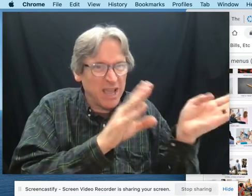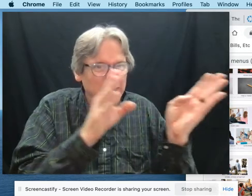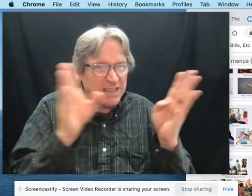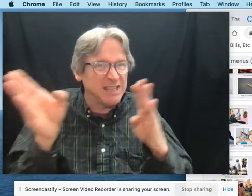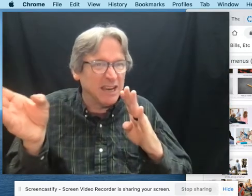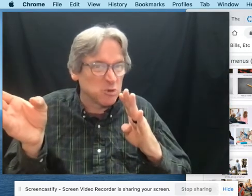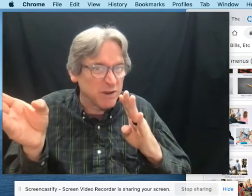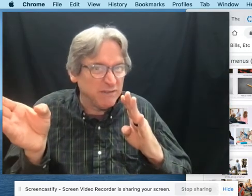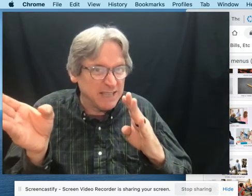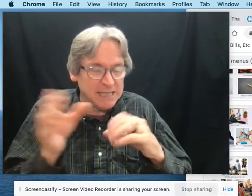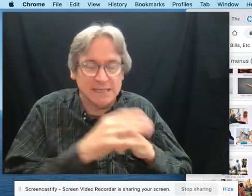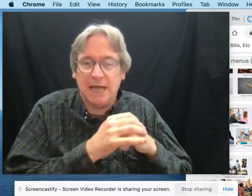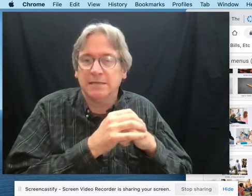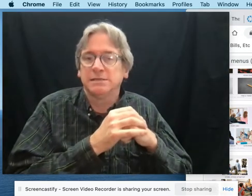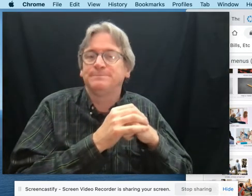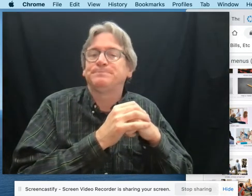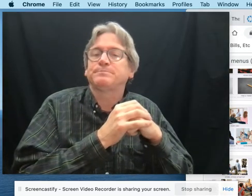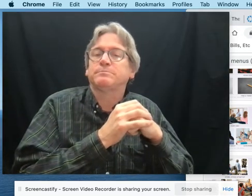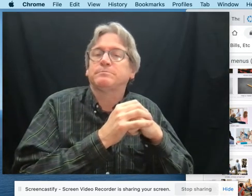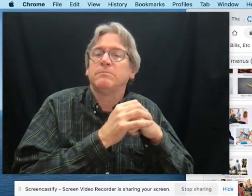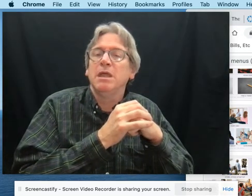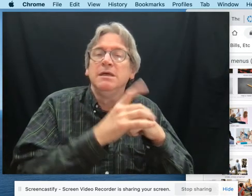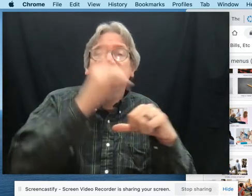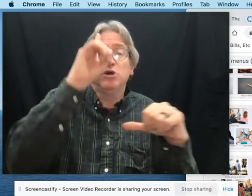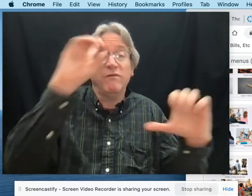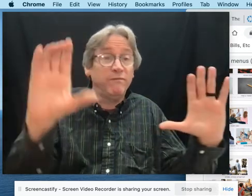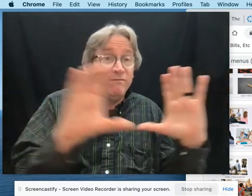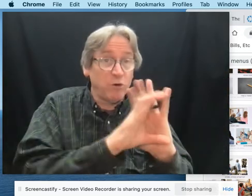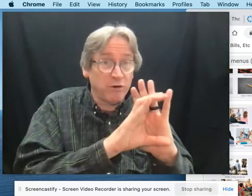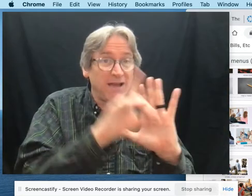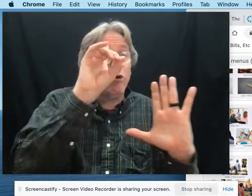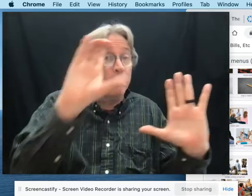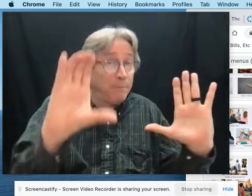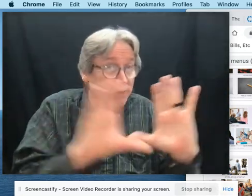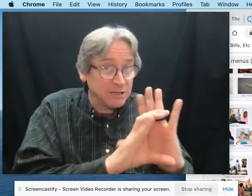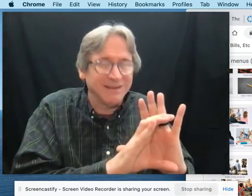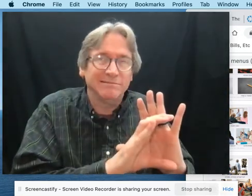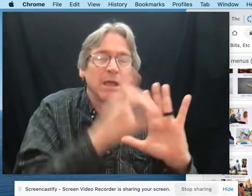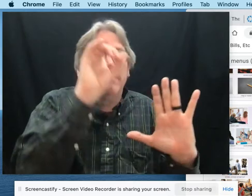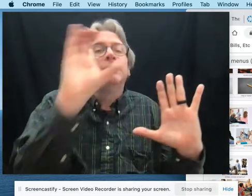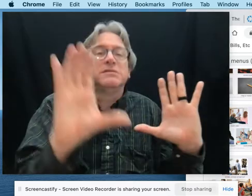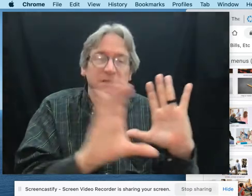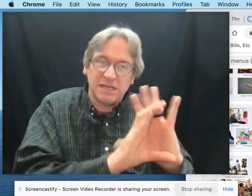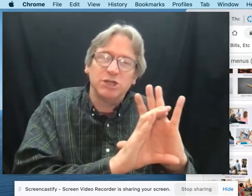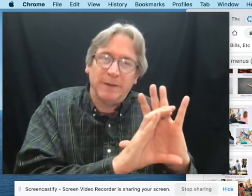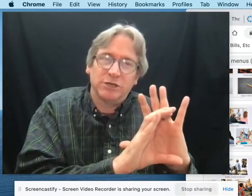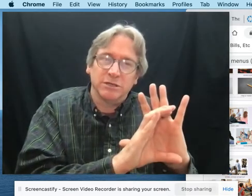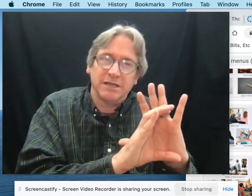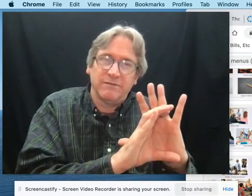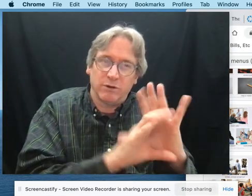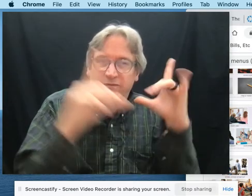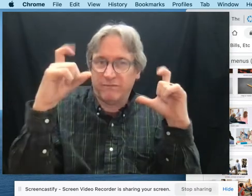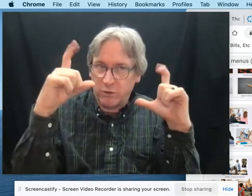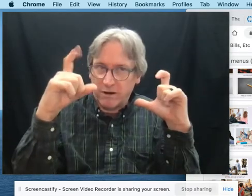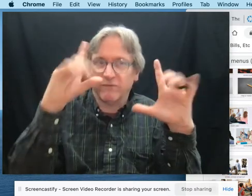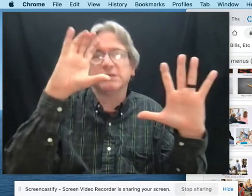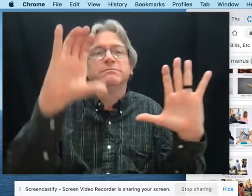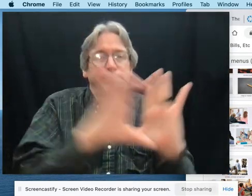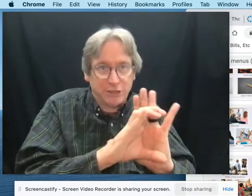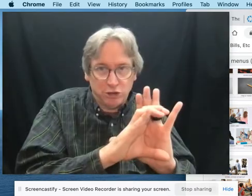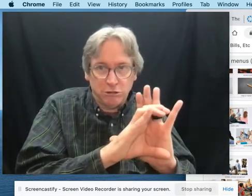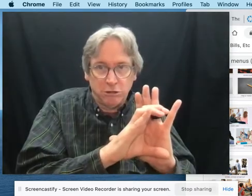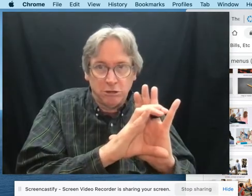So again, that's that drift in signs. So photograph or picture. Let's do picture instead of photograph. Photograph